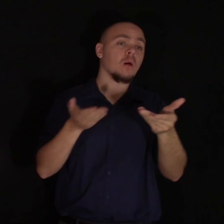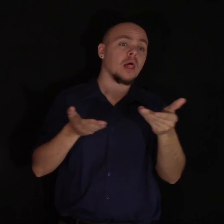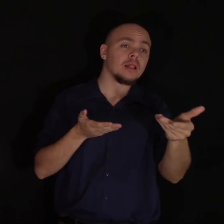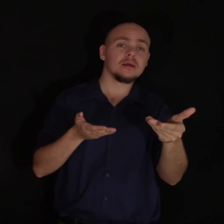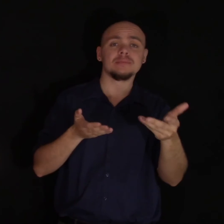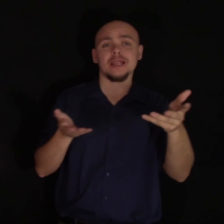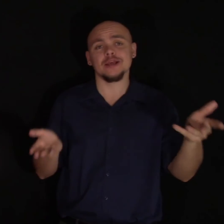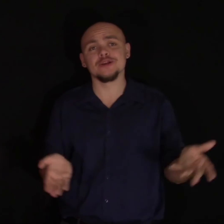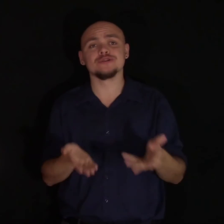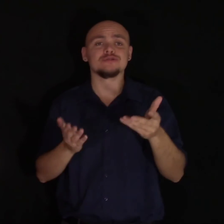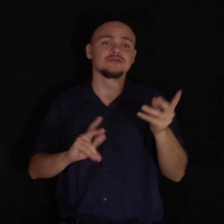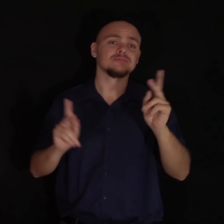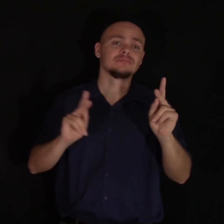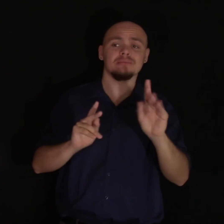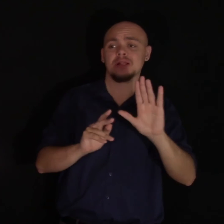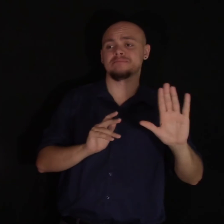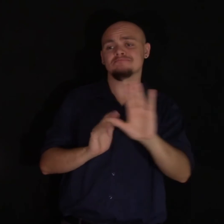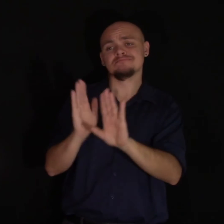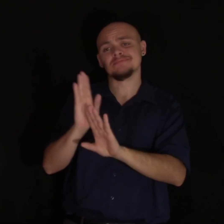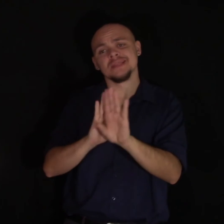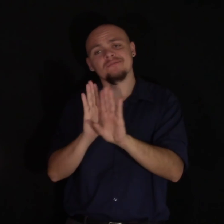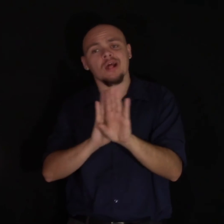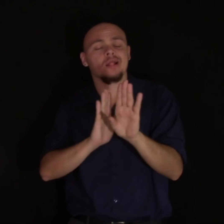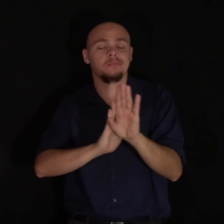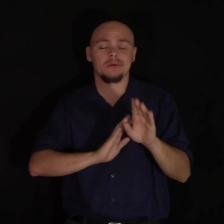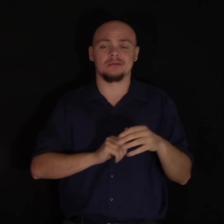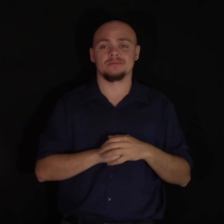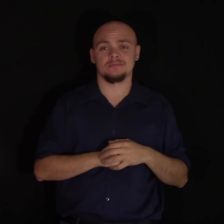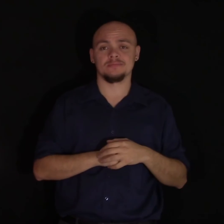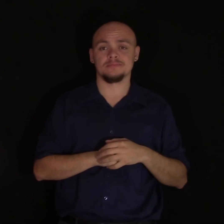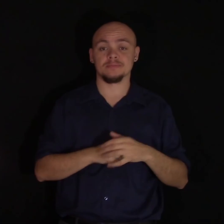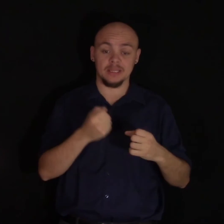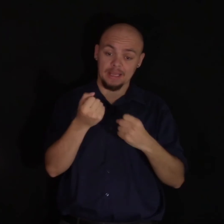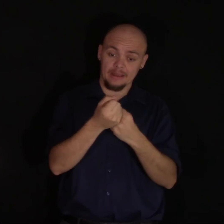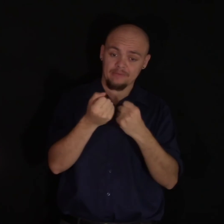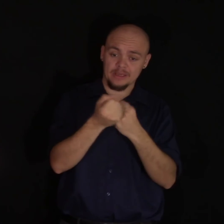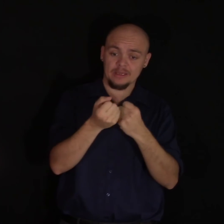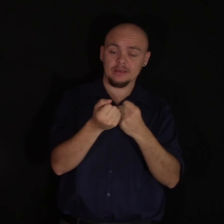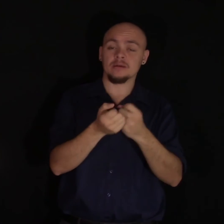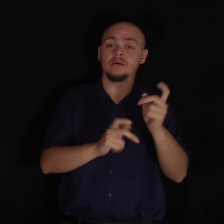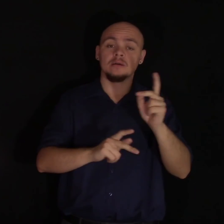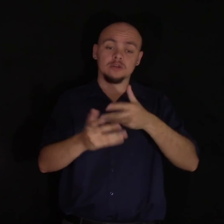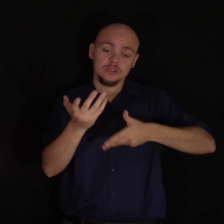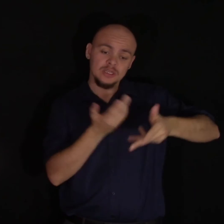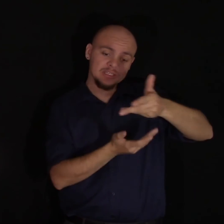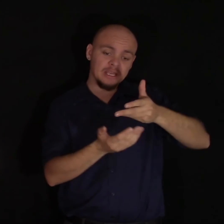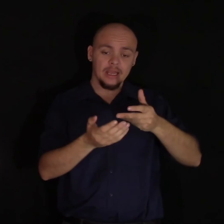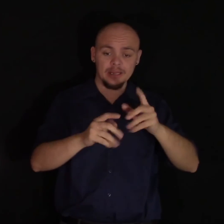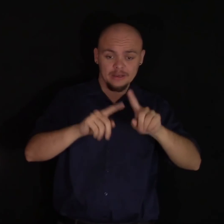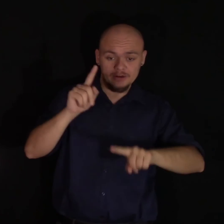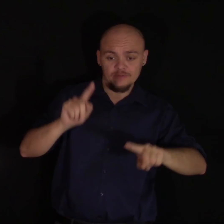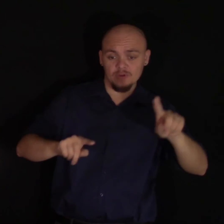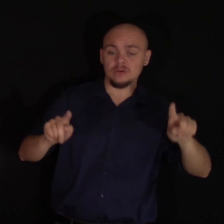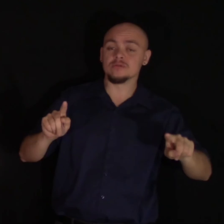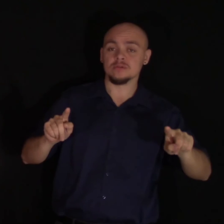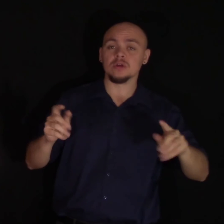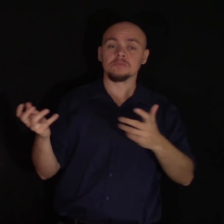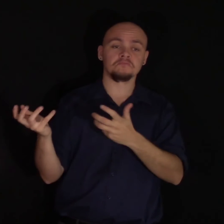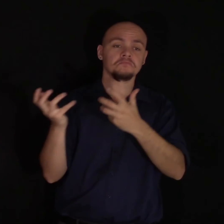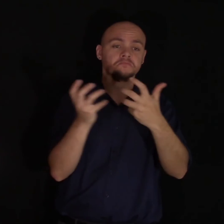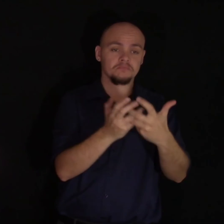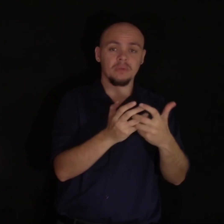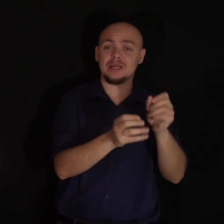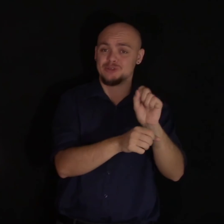encourage the development of employees, a profession that advocates that the diversity of society should be reflected in the